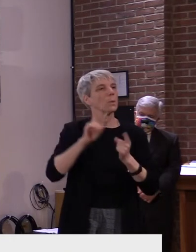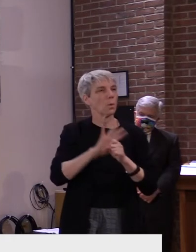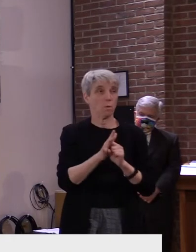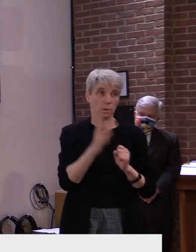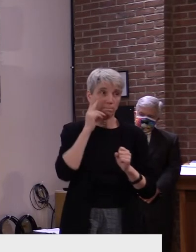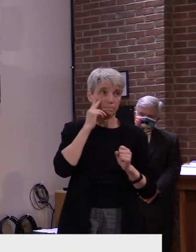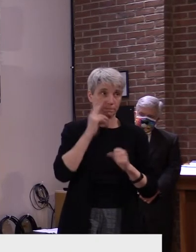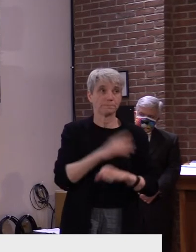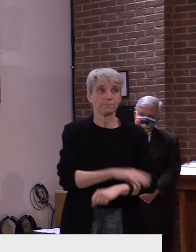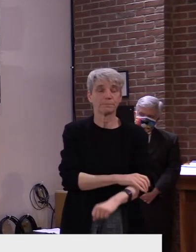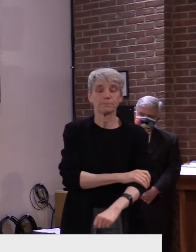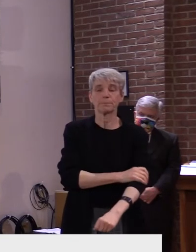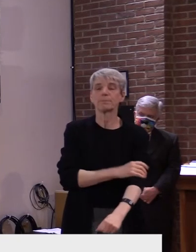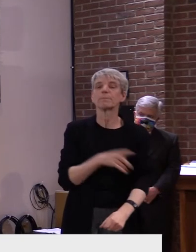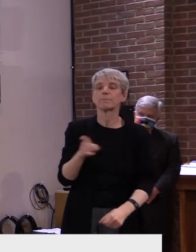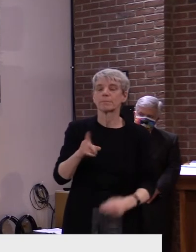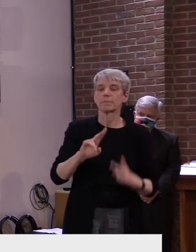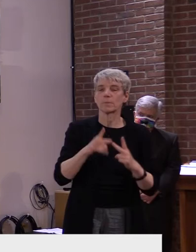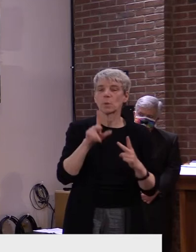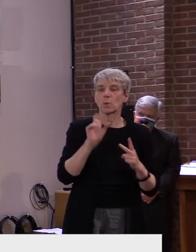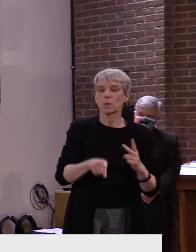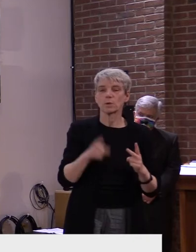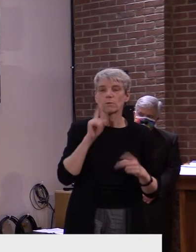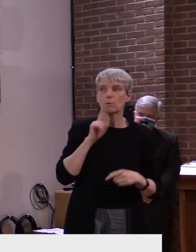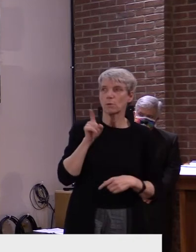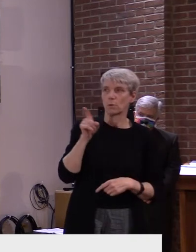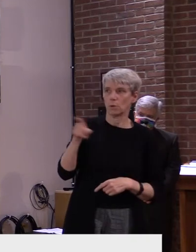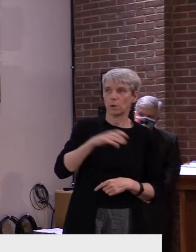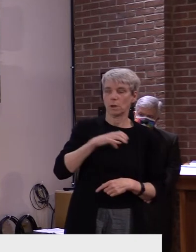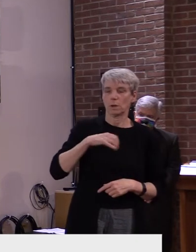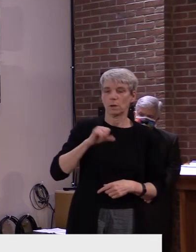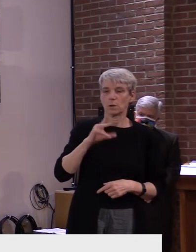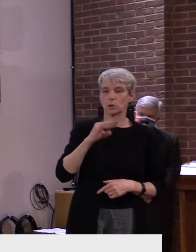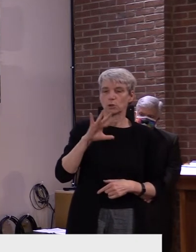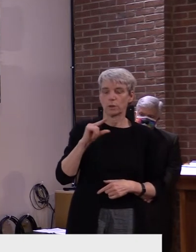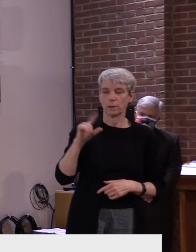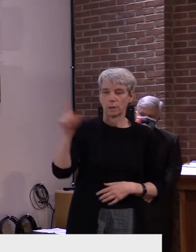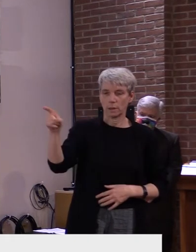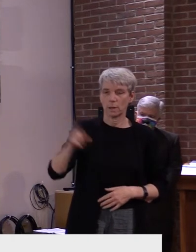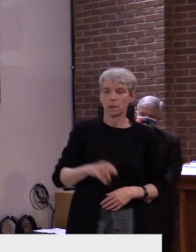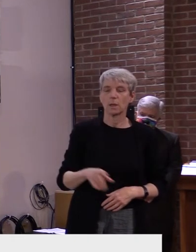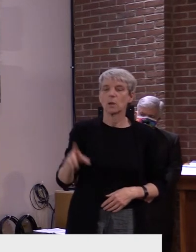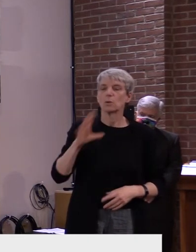And Commissioner Sherman, will your compliance checks be exclusive to